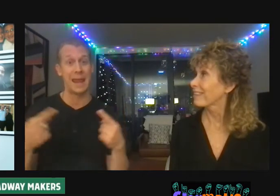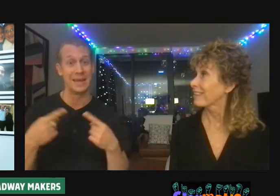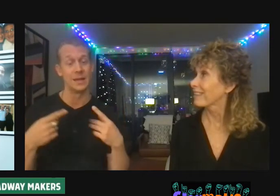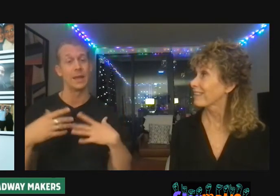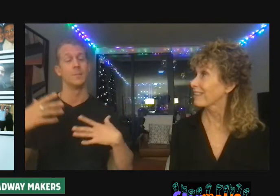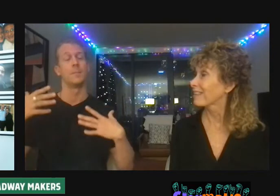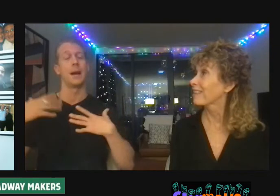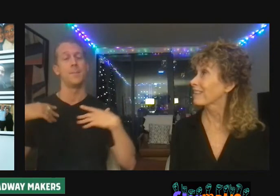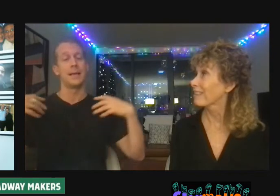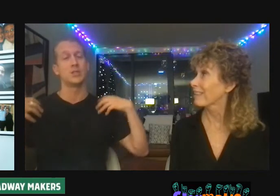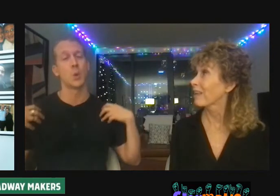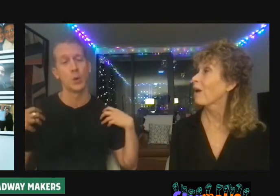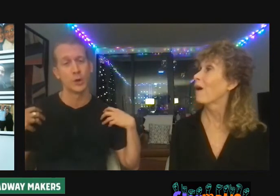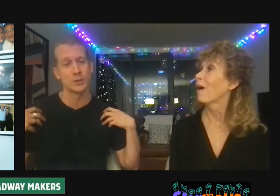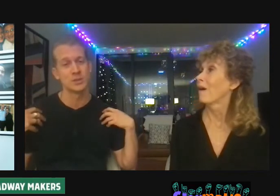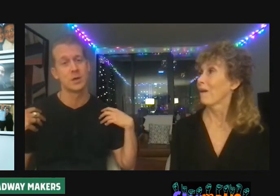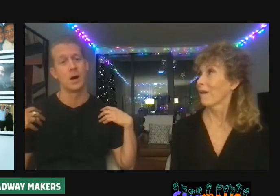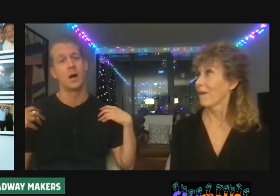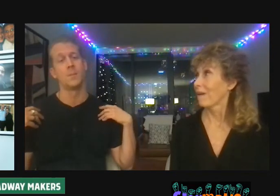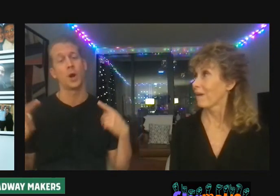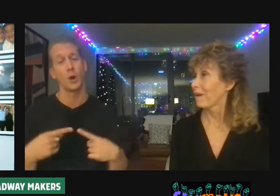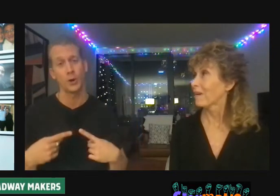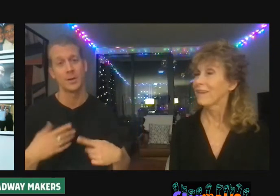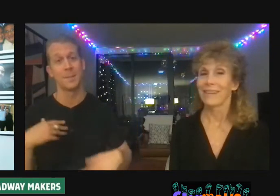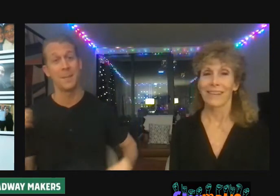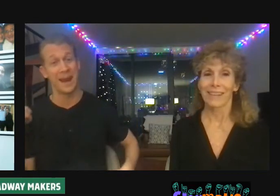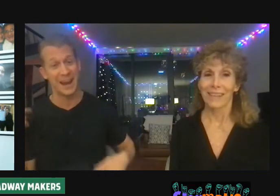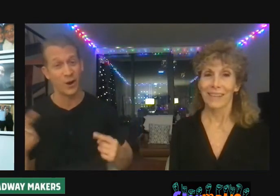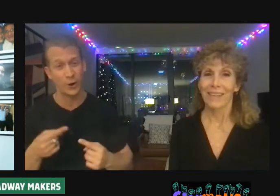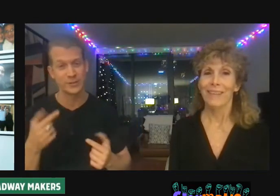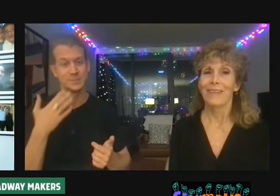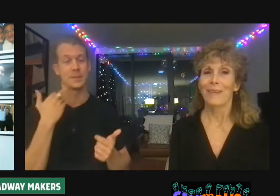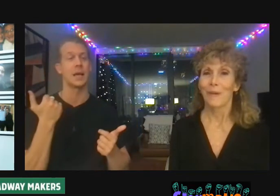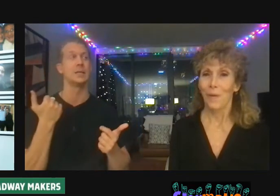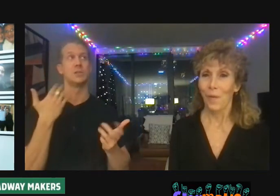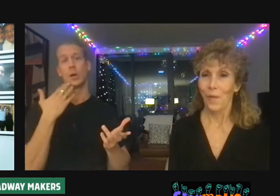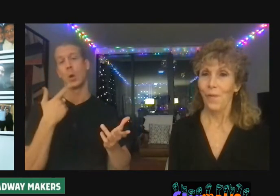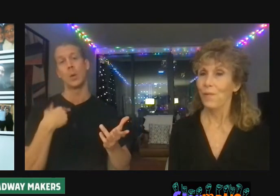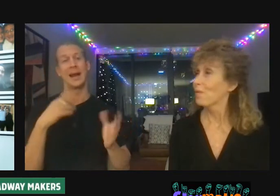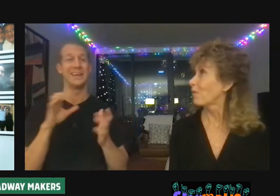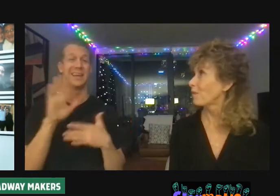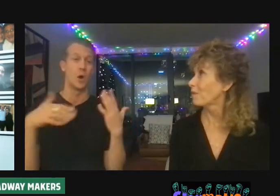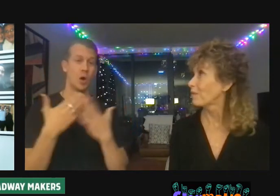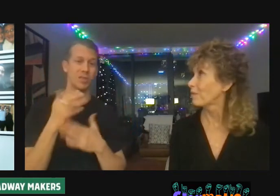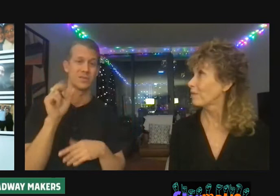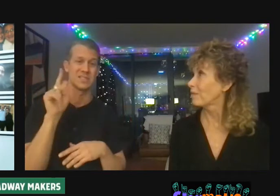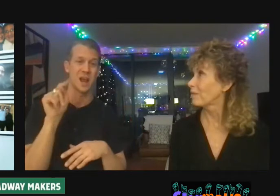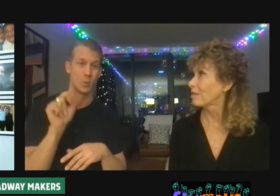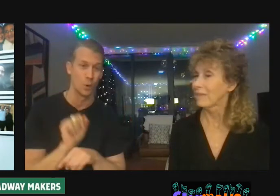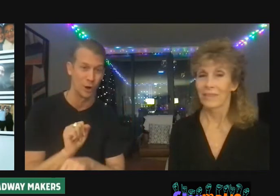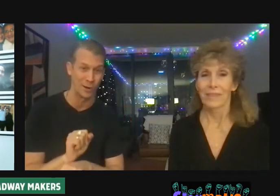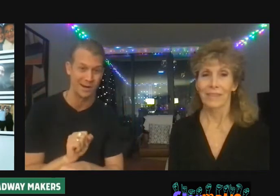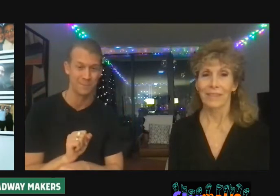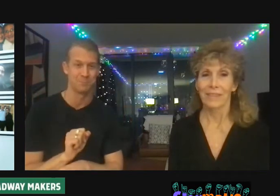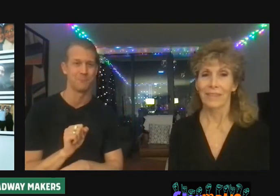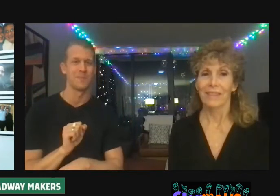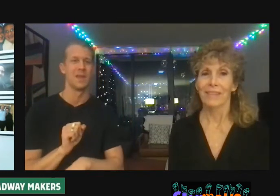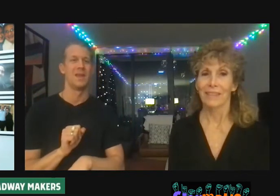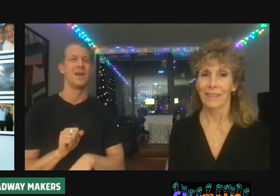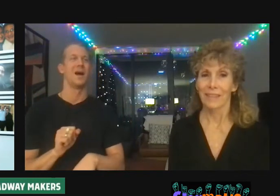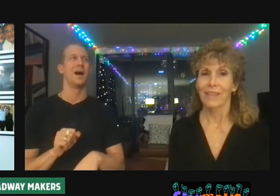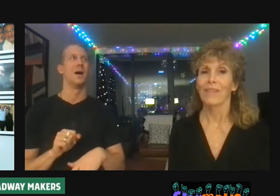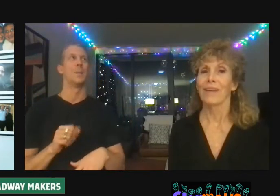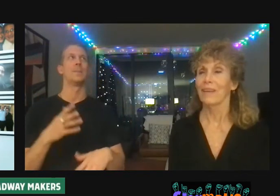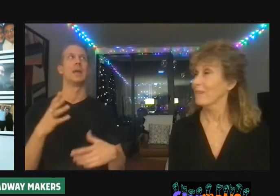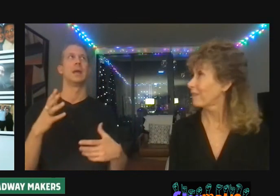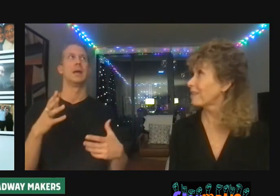Body pain, like my shoulders hurt, my back hurt, because, I did all the stunt work.